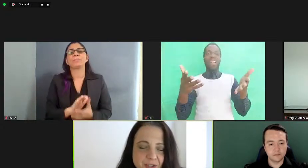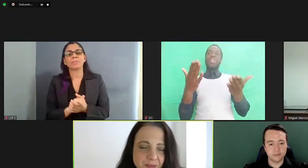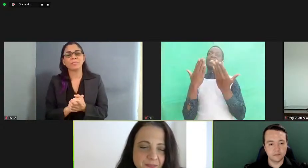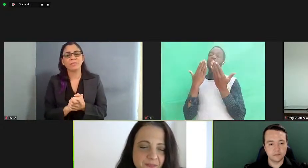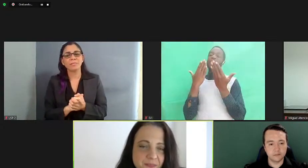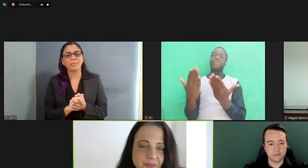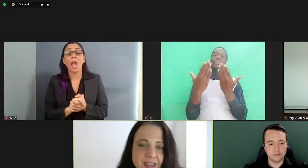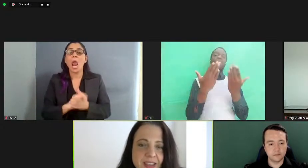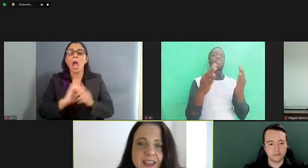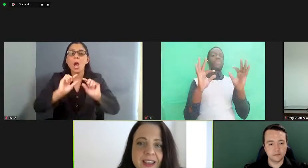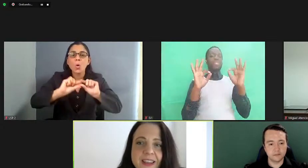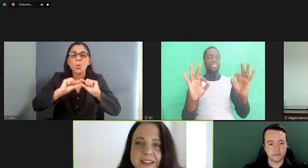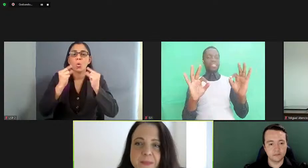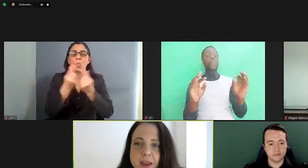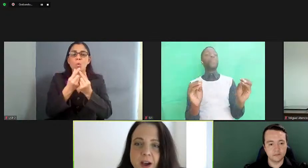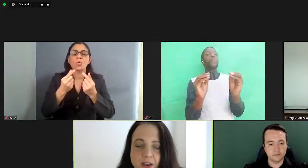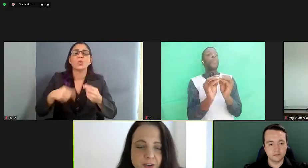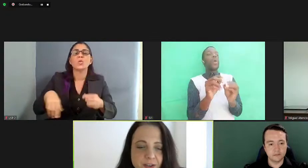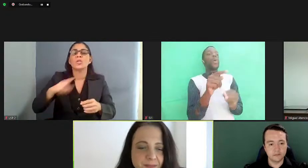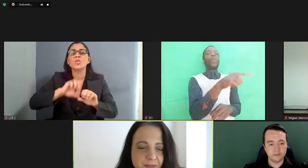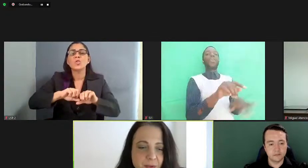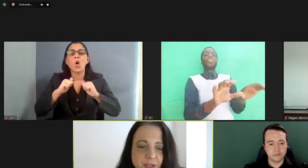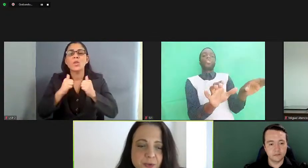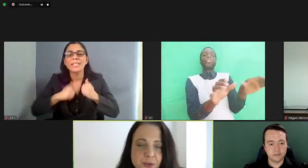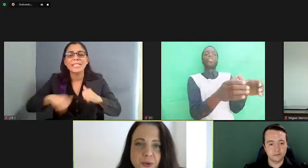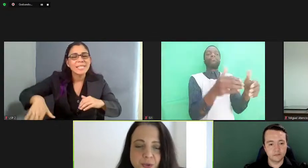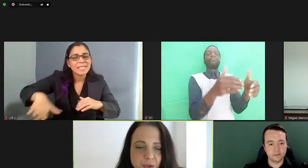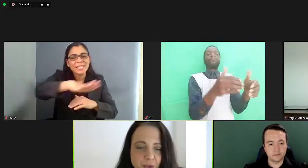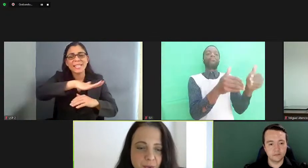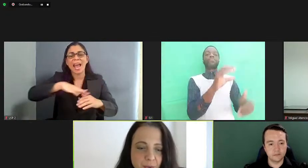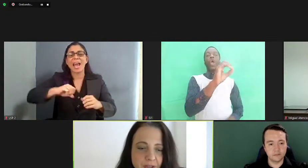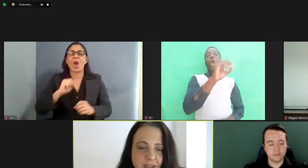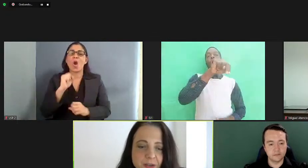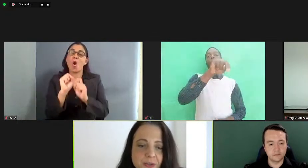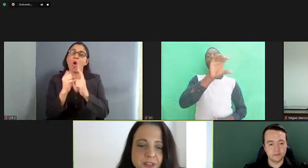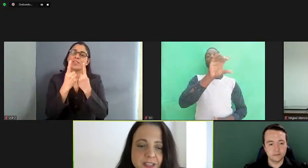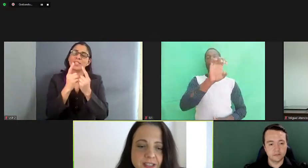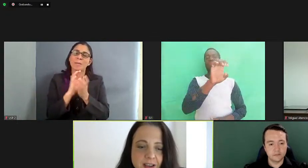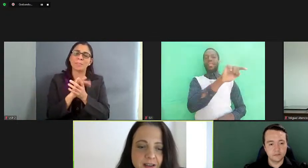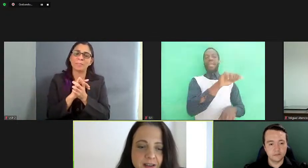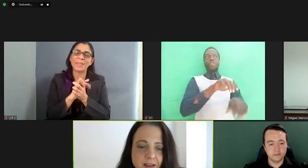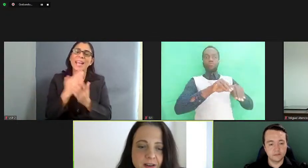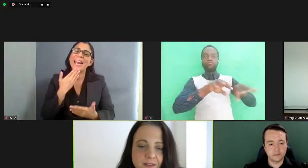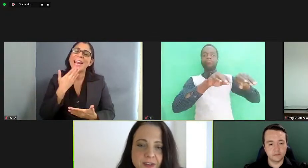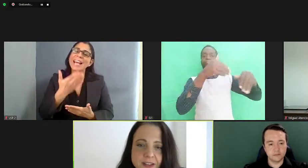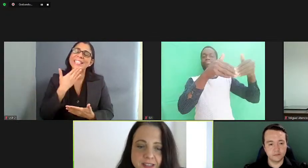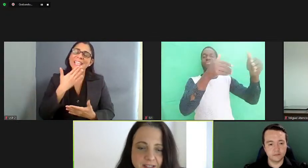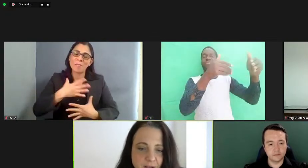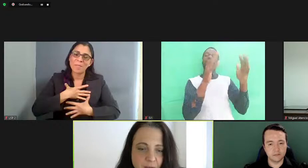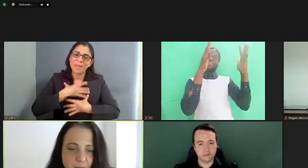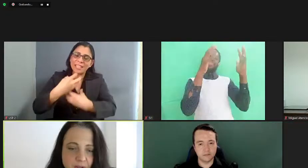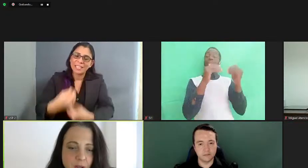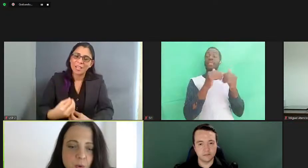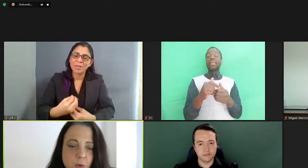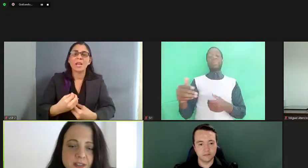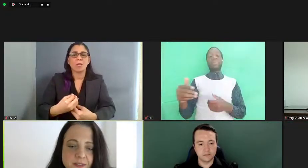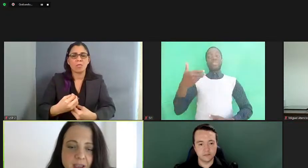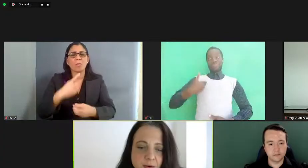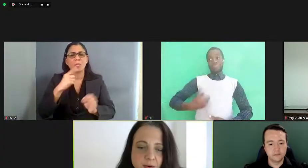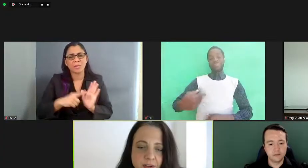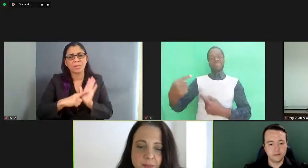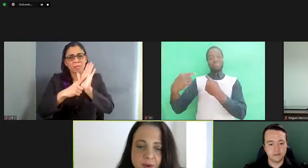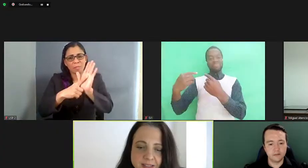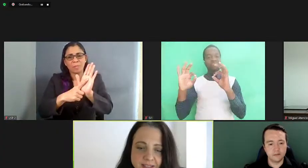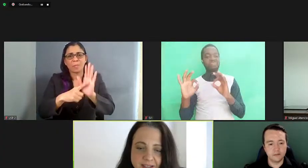invitation it is my honor to introduce to you christina francisco who is the